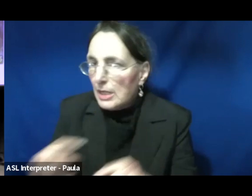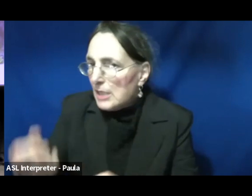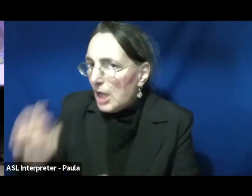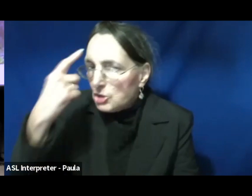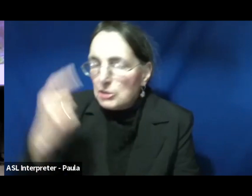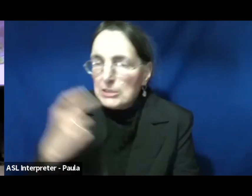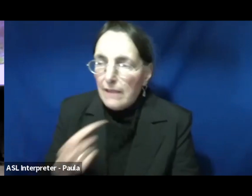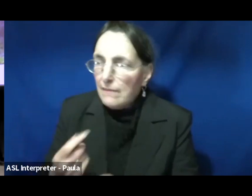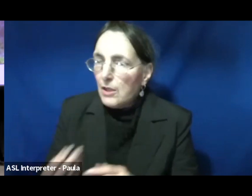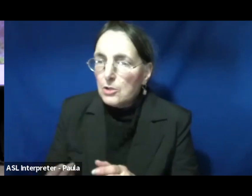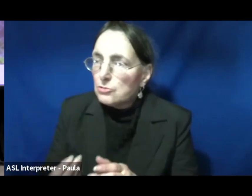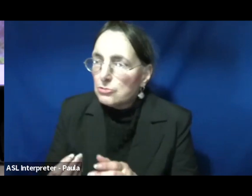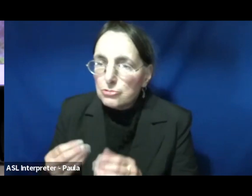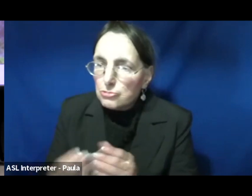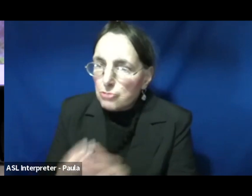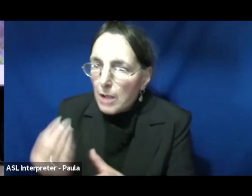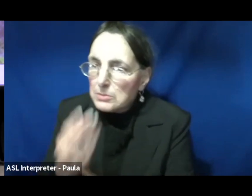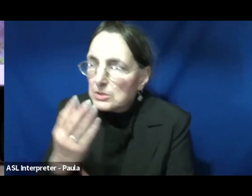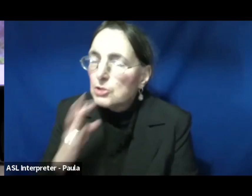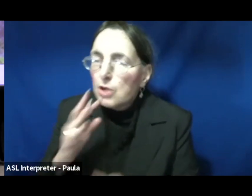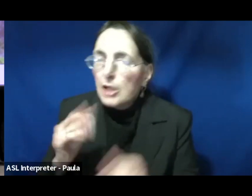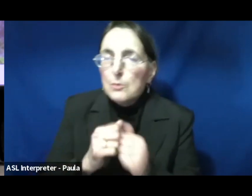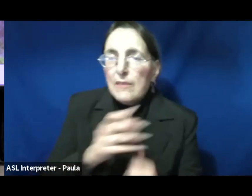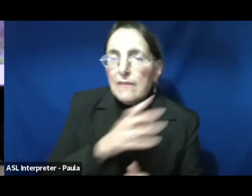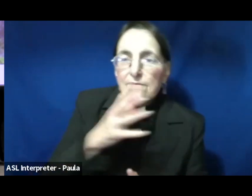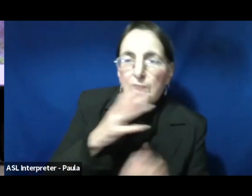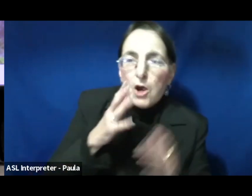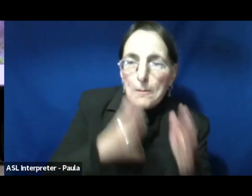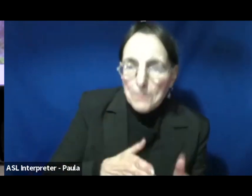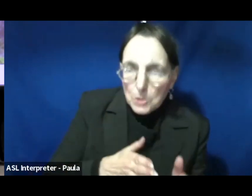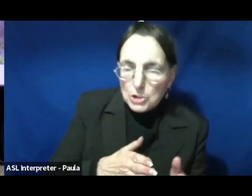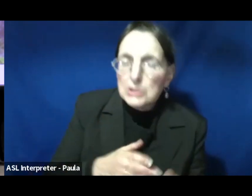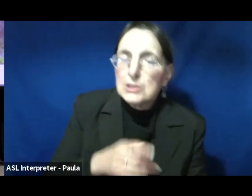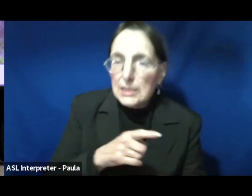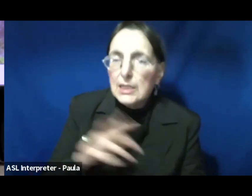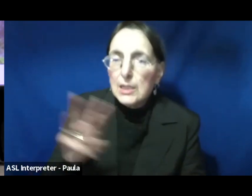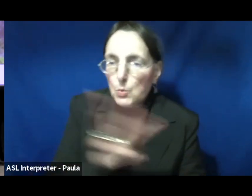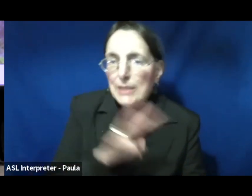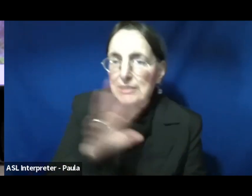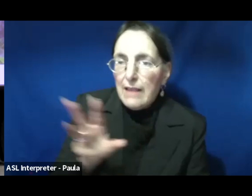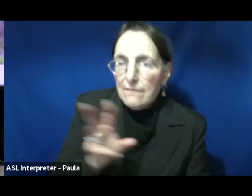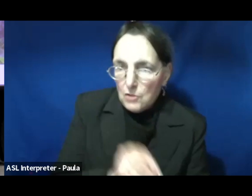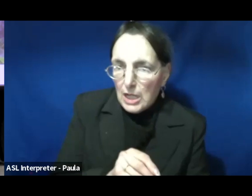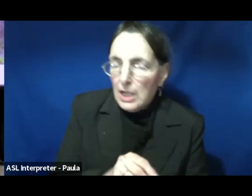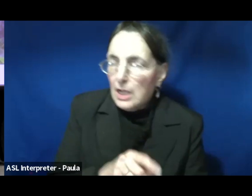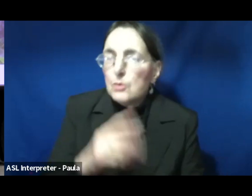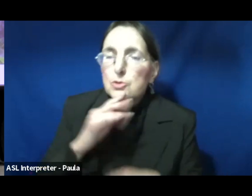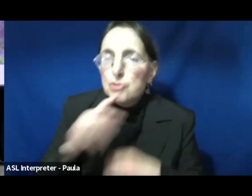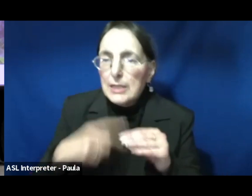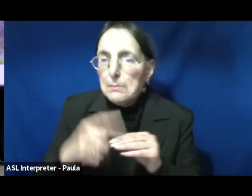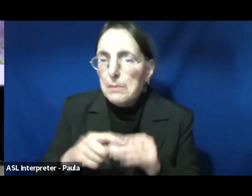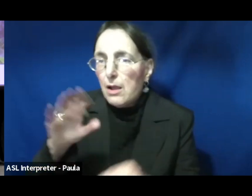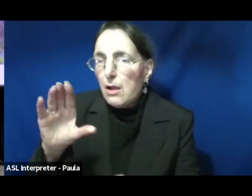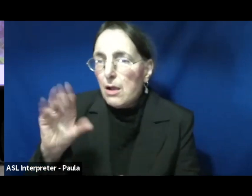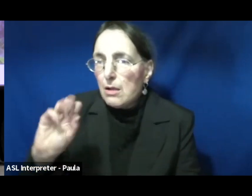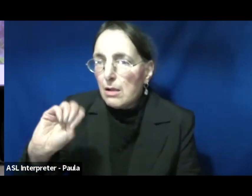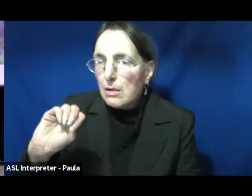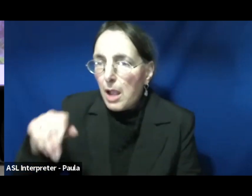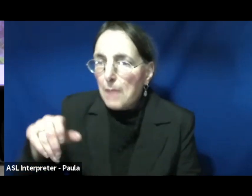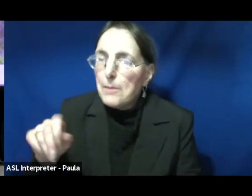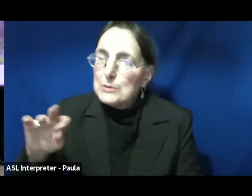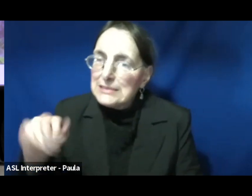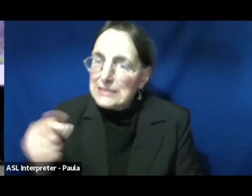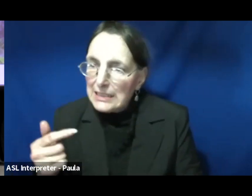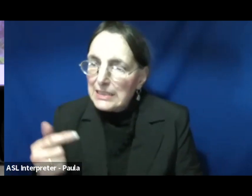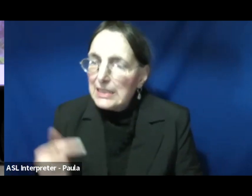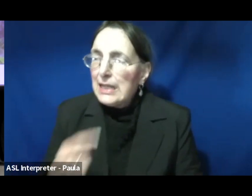talking to farmers in Sierra Leone, like Kekula right there, the guy who's one of our farm managers, we're talking about composting. And I said, so how